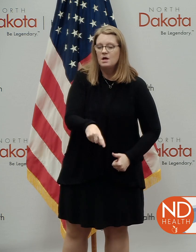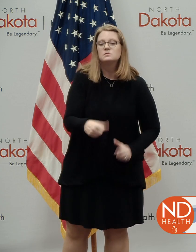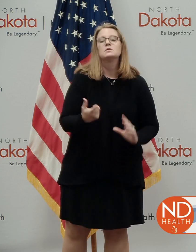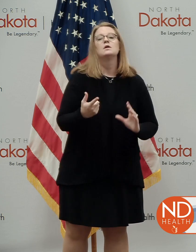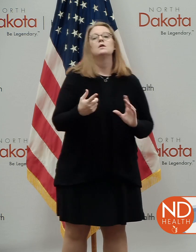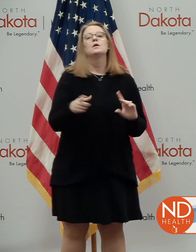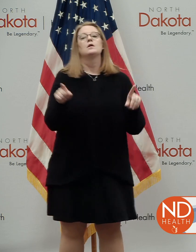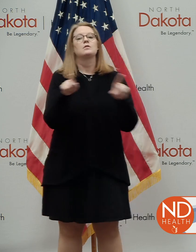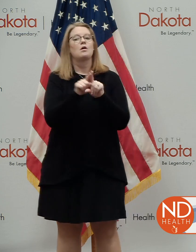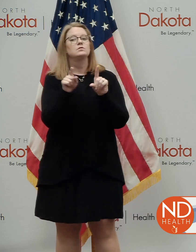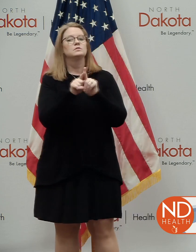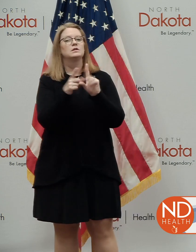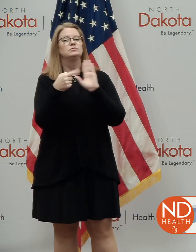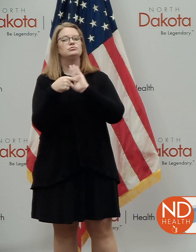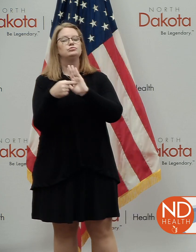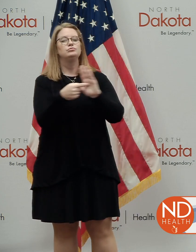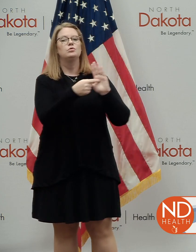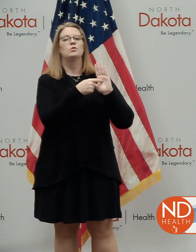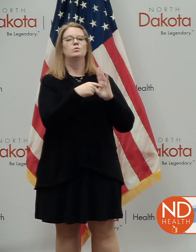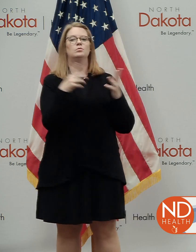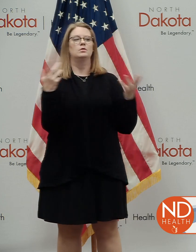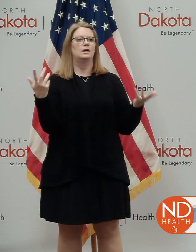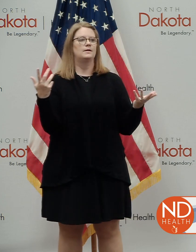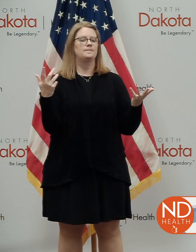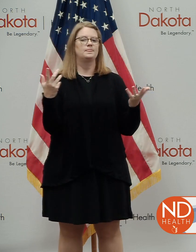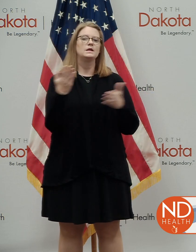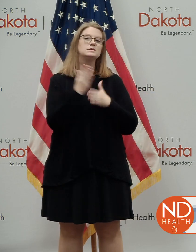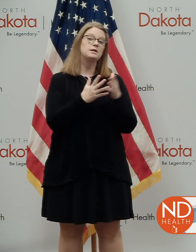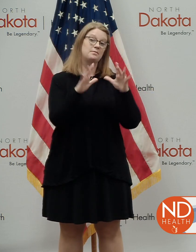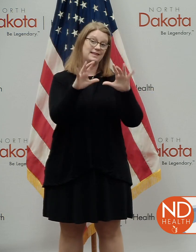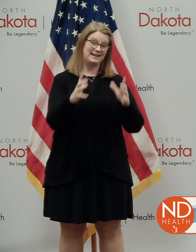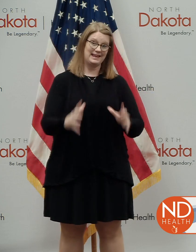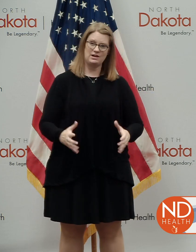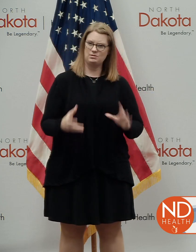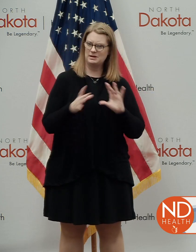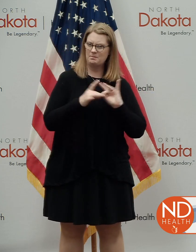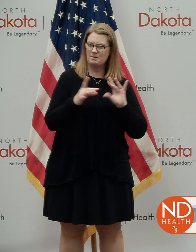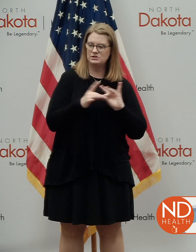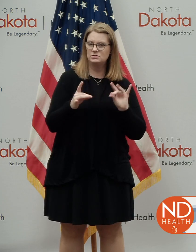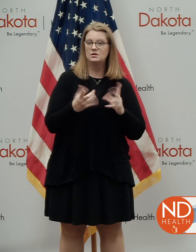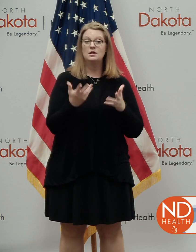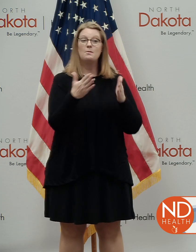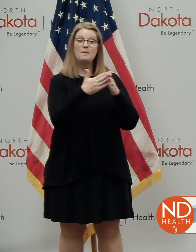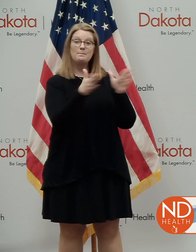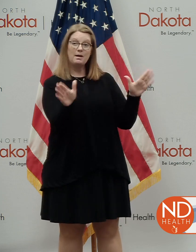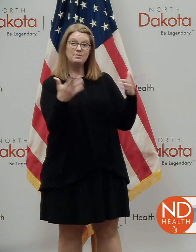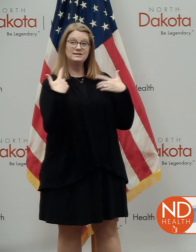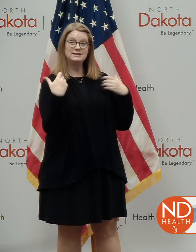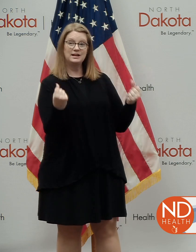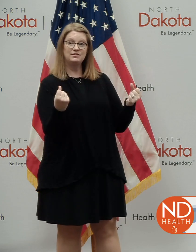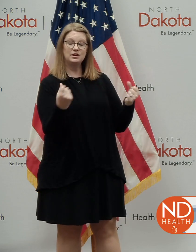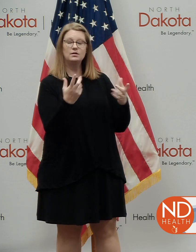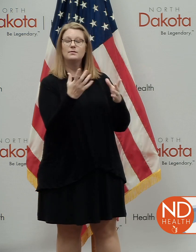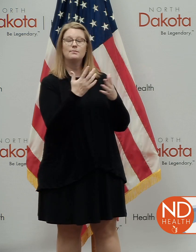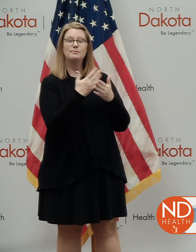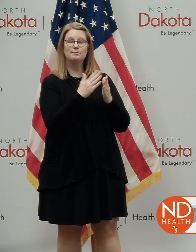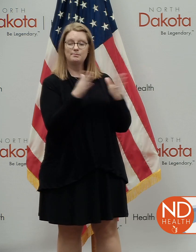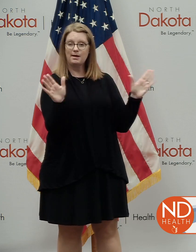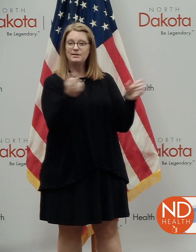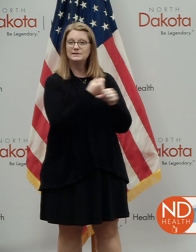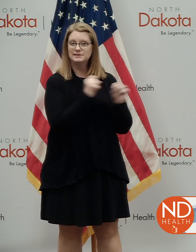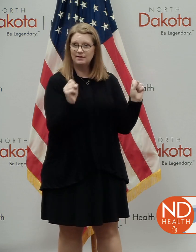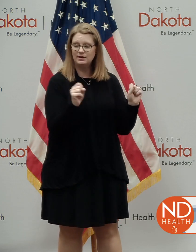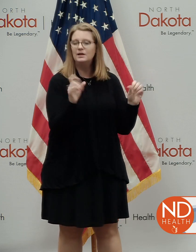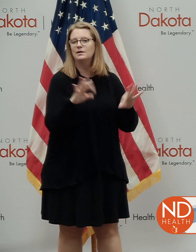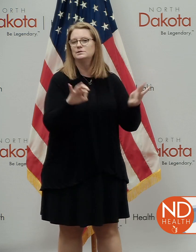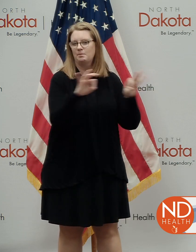I would like to point out that some of the categories the governor has already mentioned, but public safety was really important, and we had